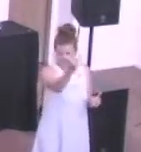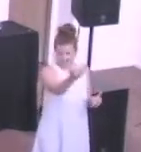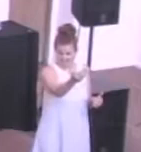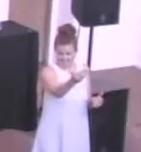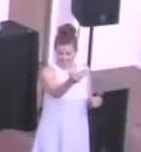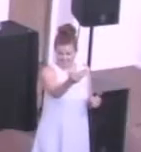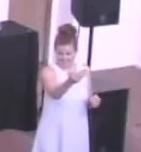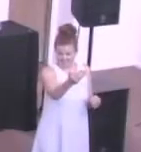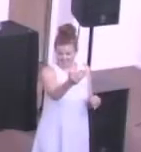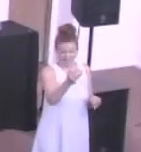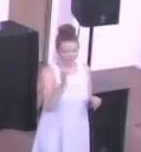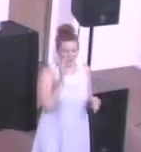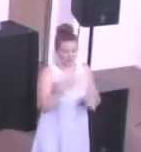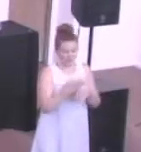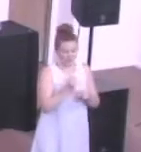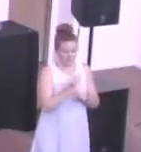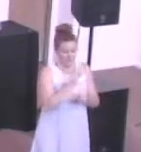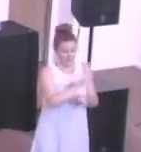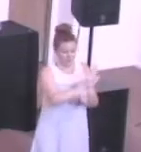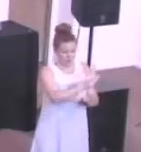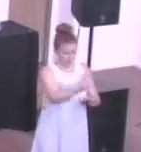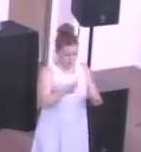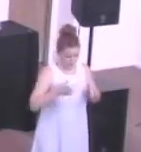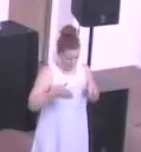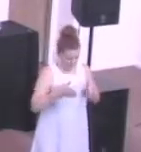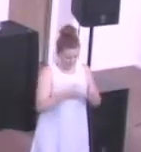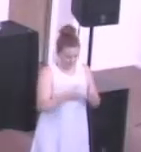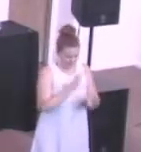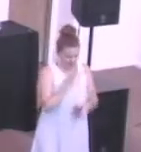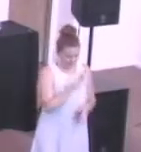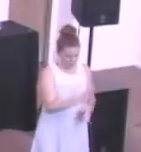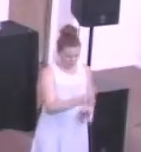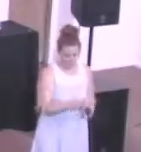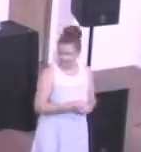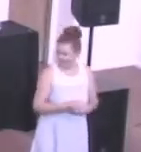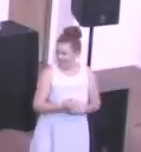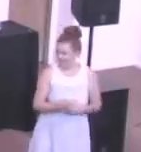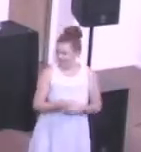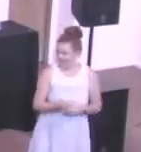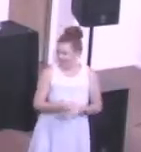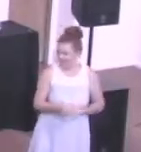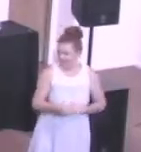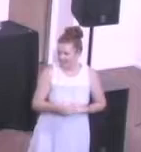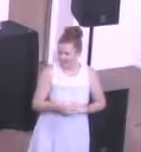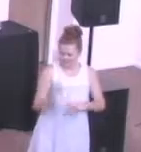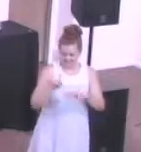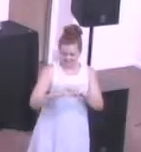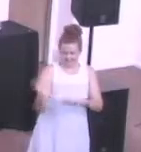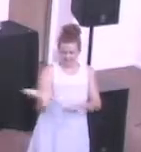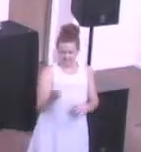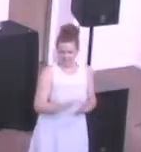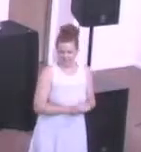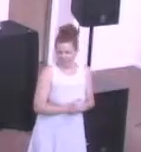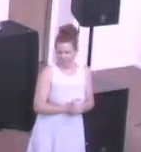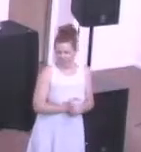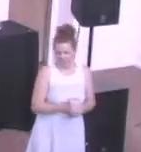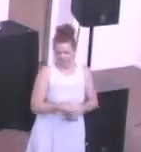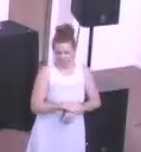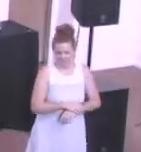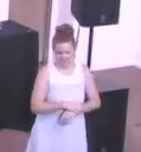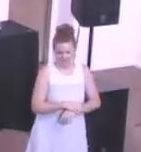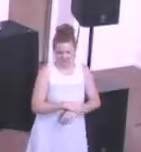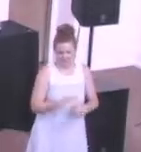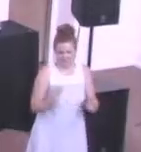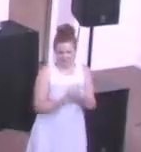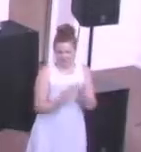E-E, will make your path straight. Sir, you can have a seat. These kids got to have some room to run. All right. That was